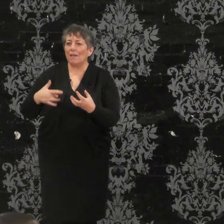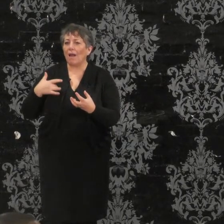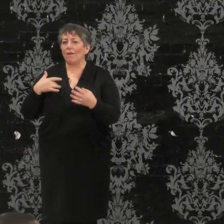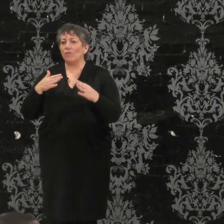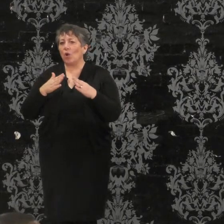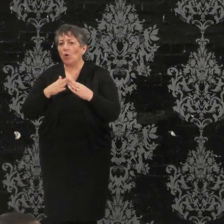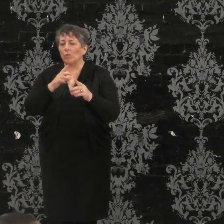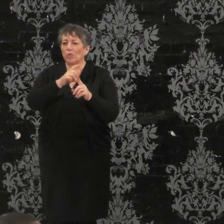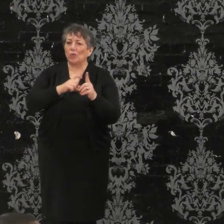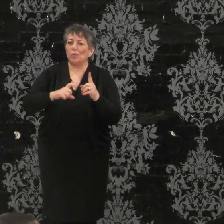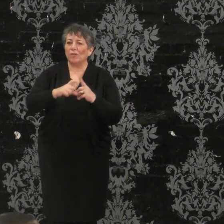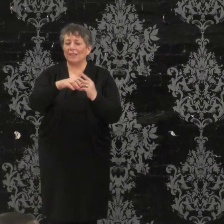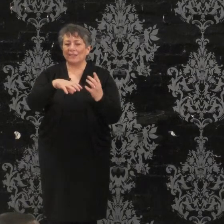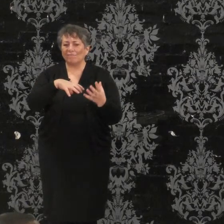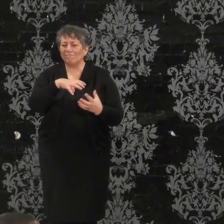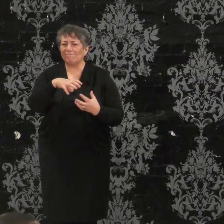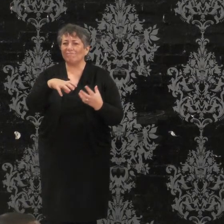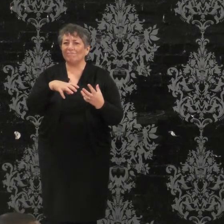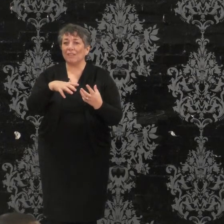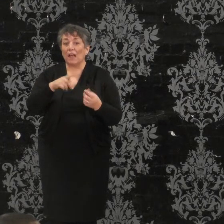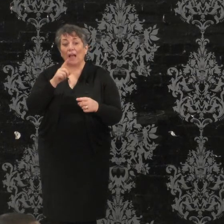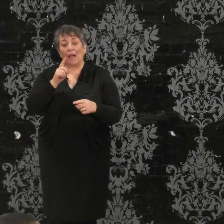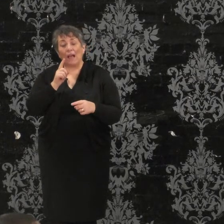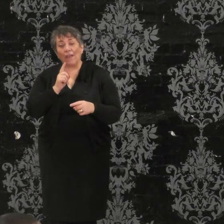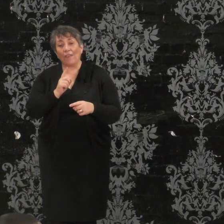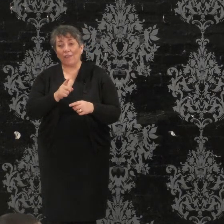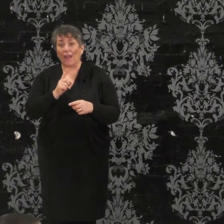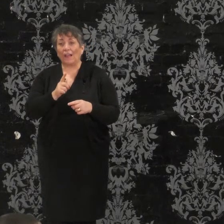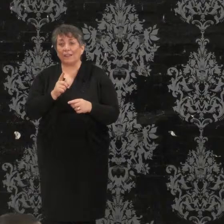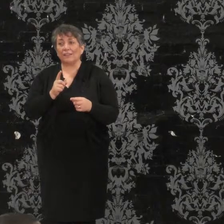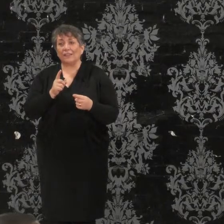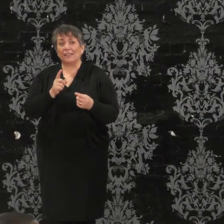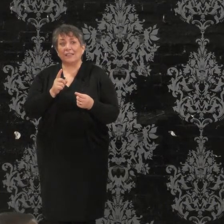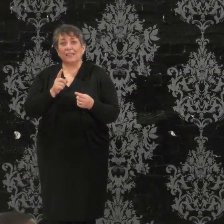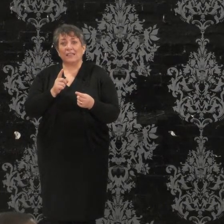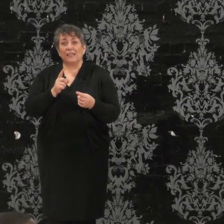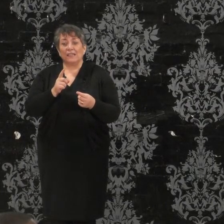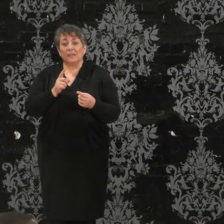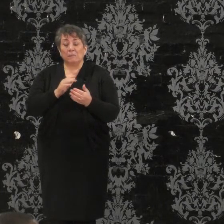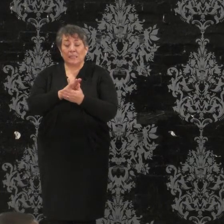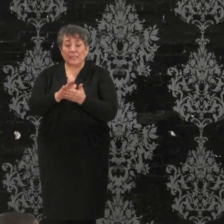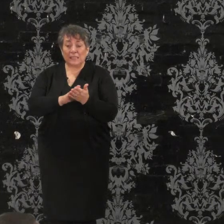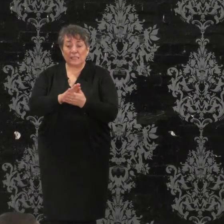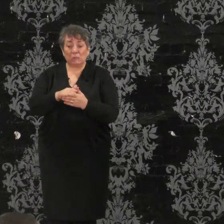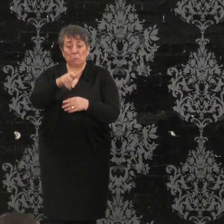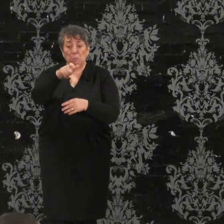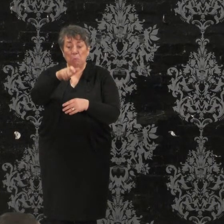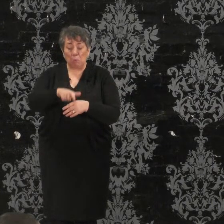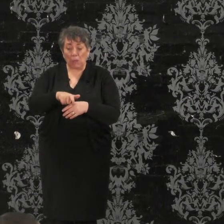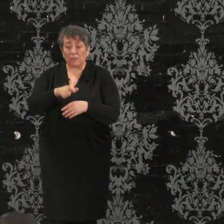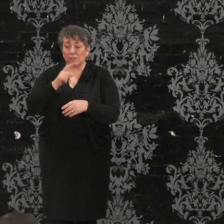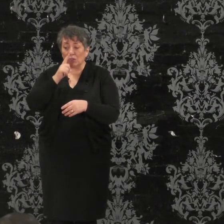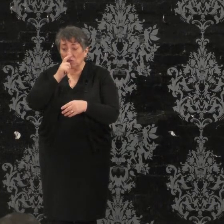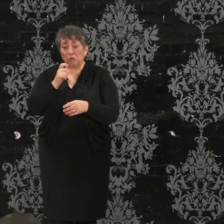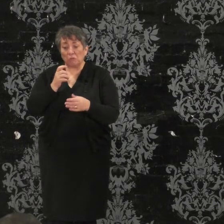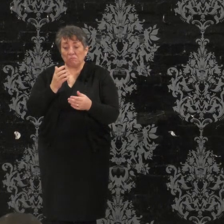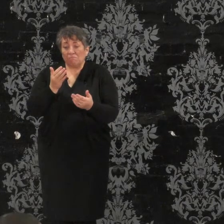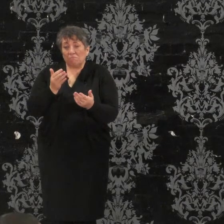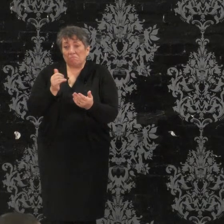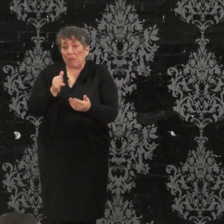communities, which can alter the likelihood of someone taking the wrong path and getting involved in